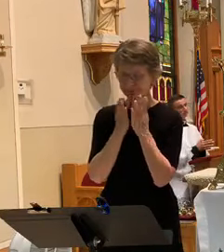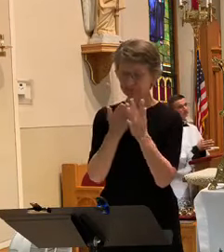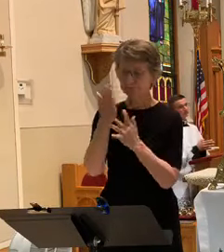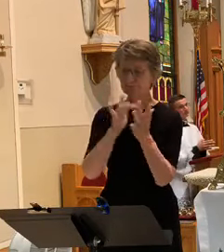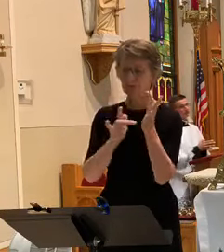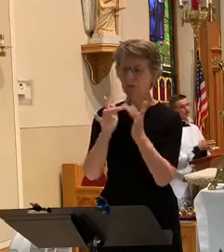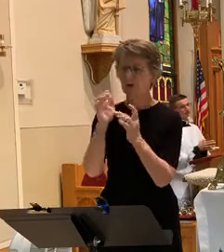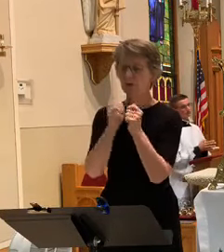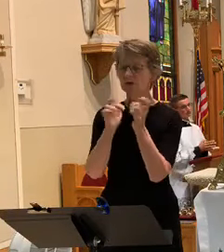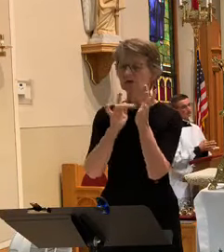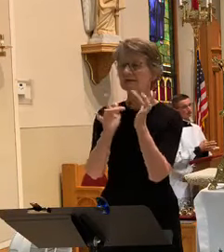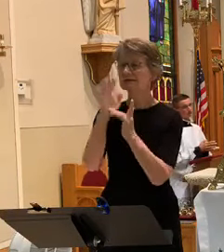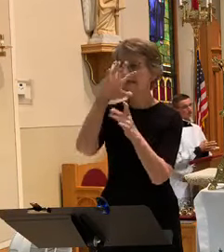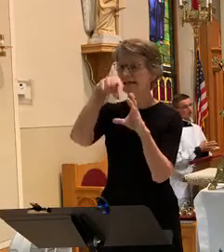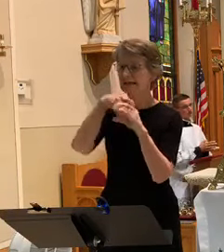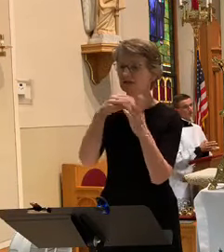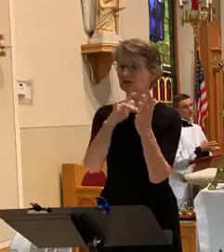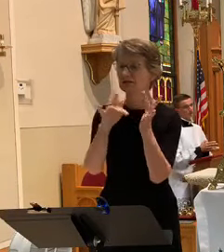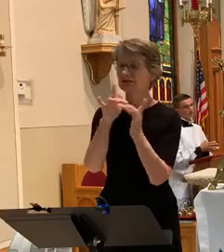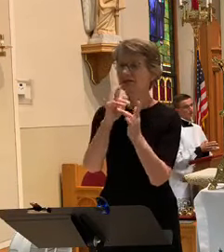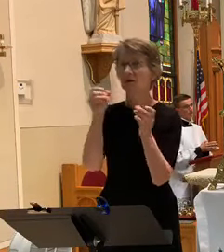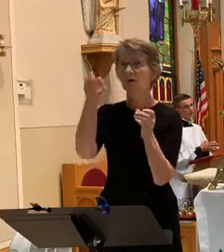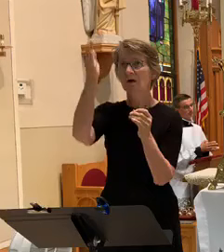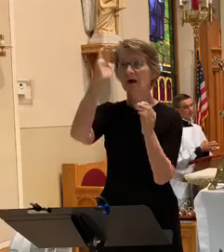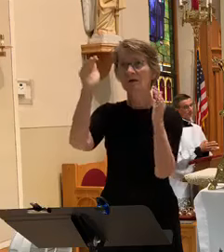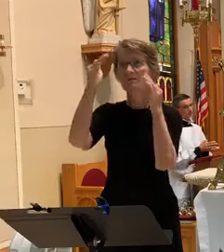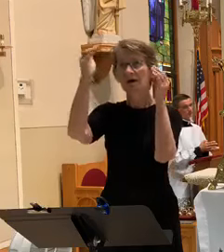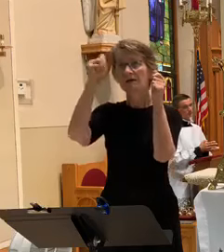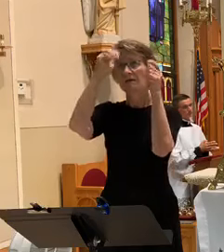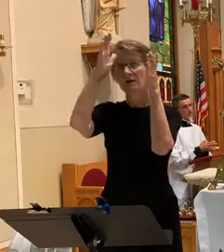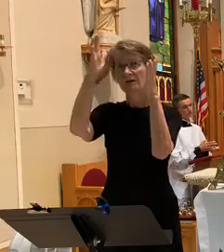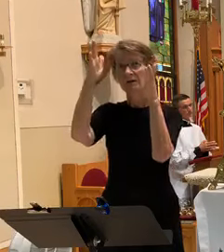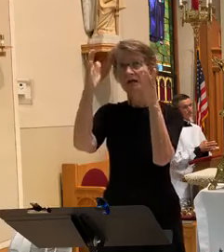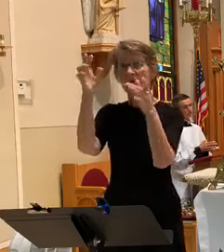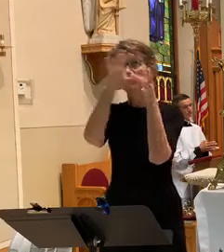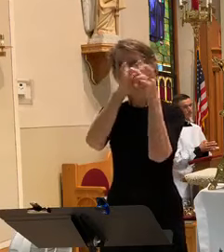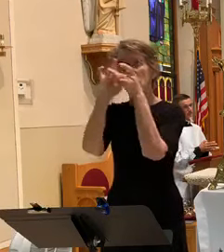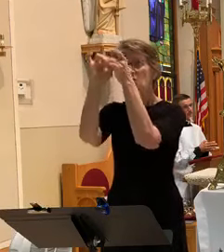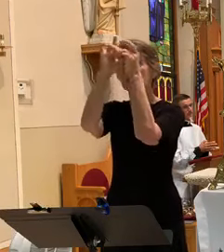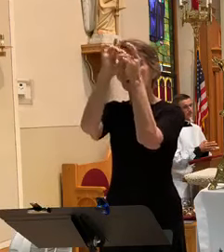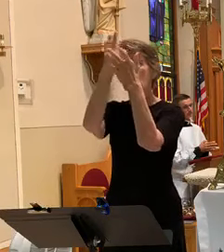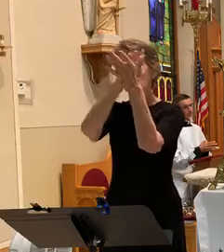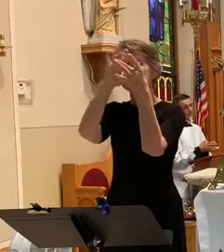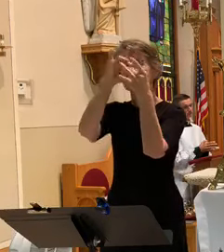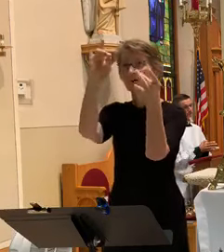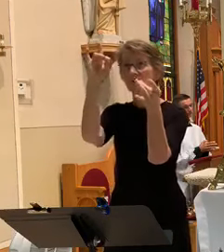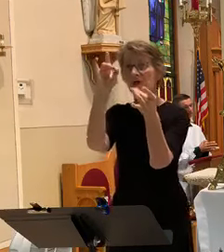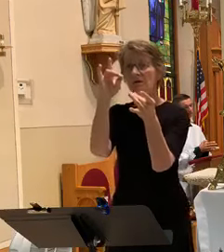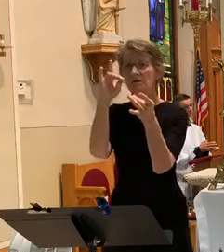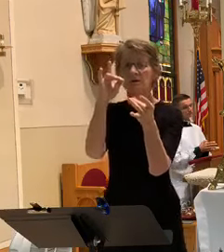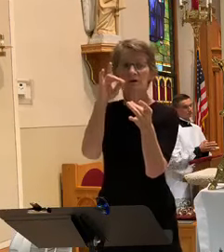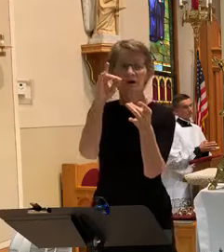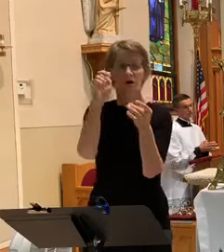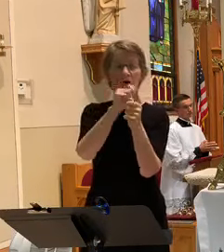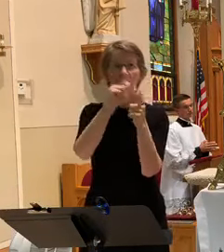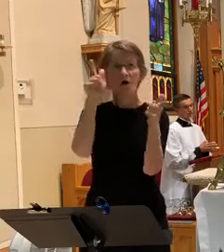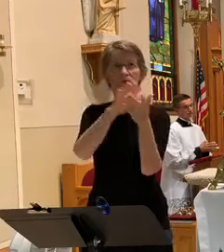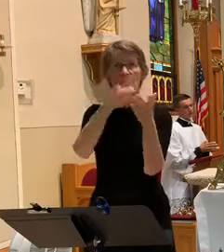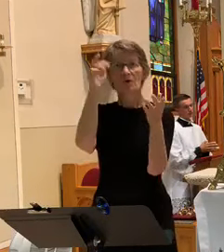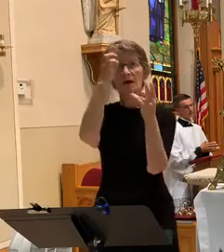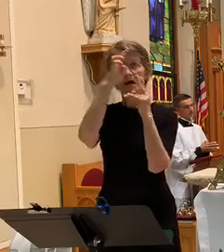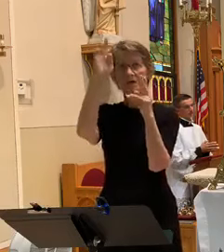Through him and with him and in him, O God, Almighty Father, in the unity of the Holy Spirit, all glory